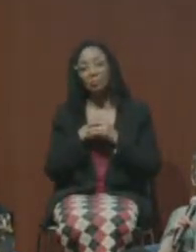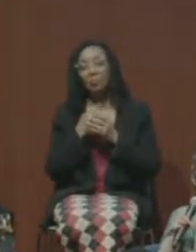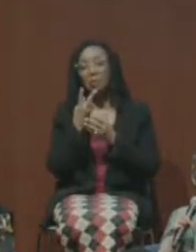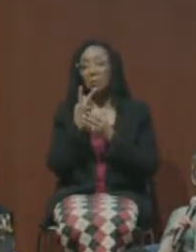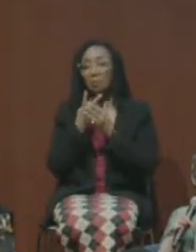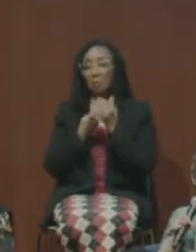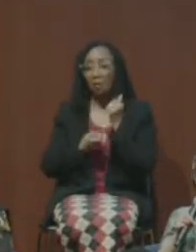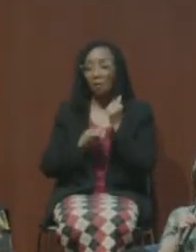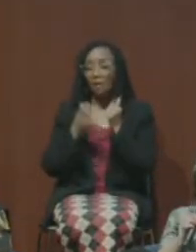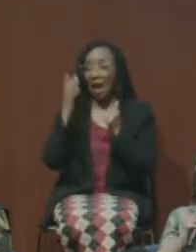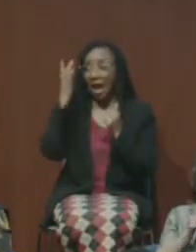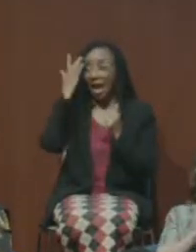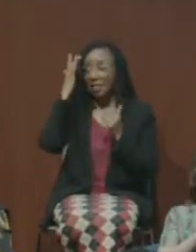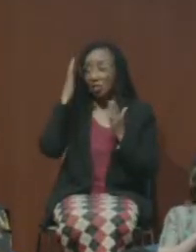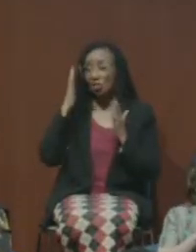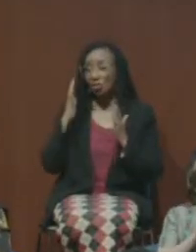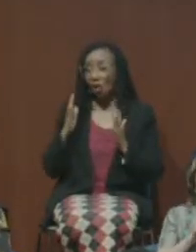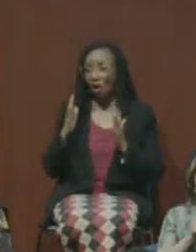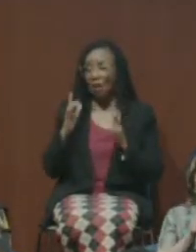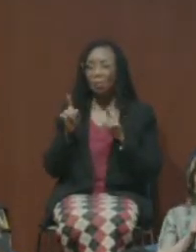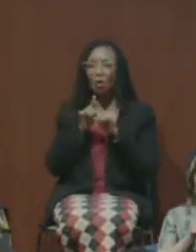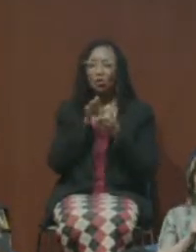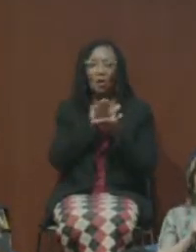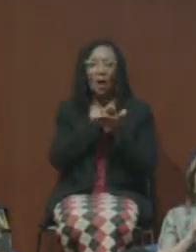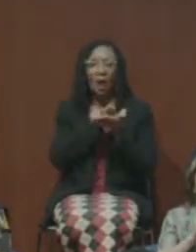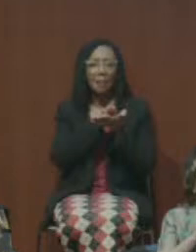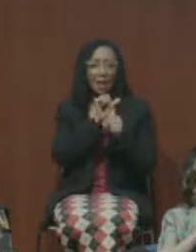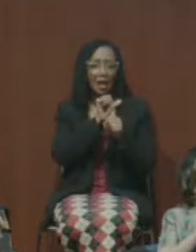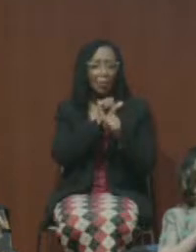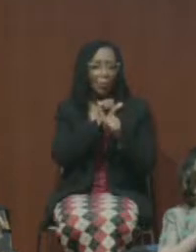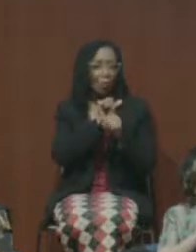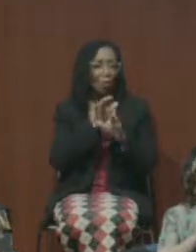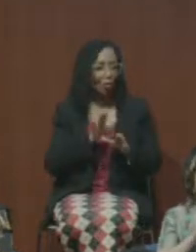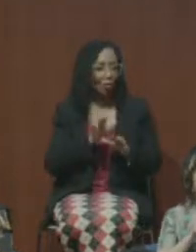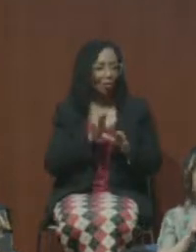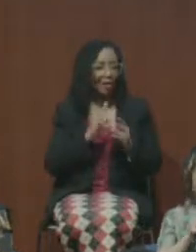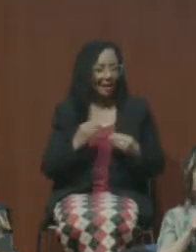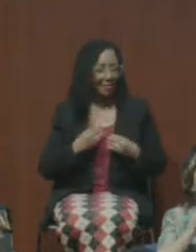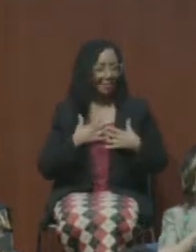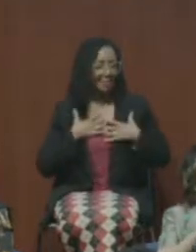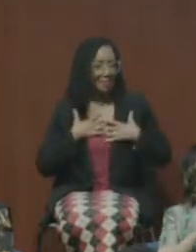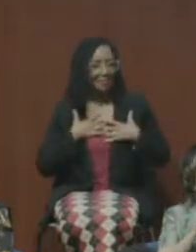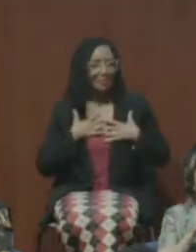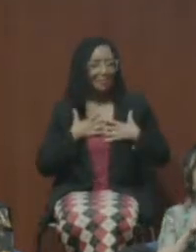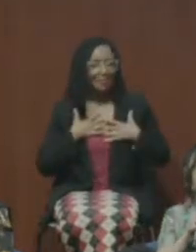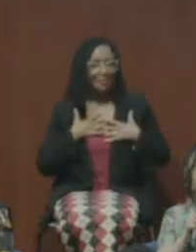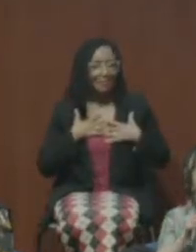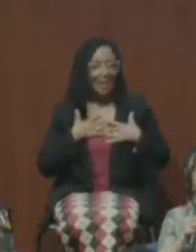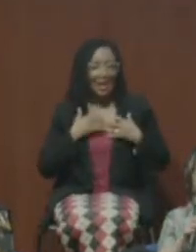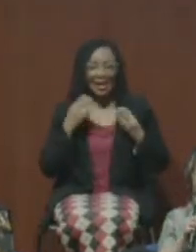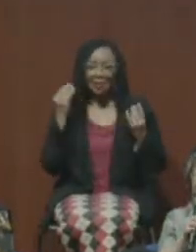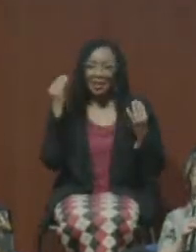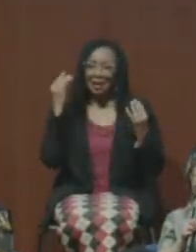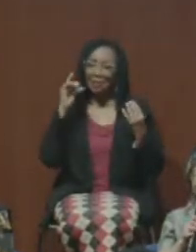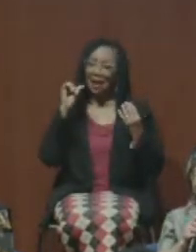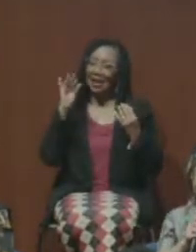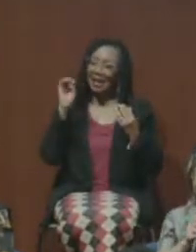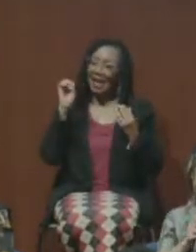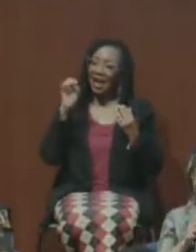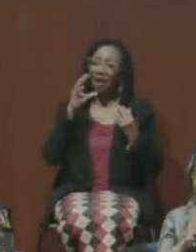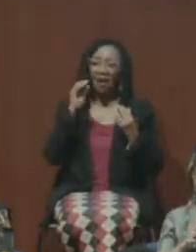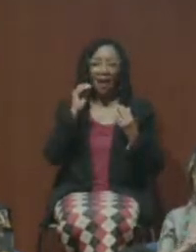both as a scholar, but also as an academic worker, and I'm being inspired to kind of pivot to thinking about care in the